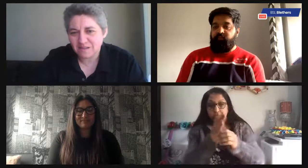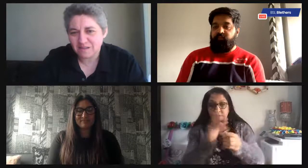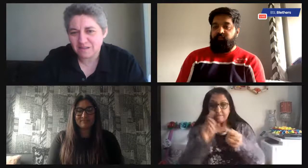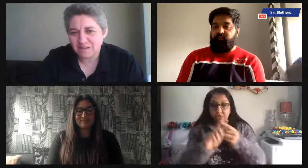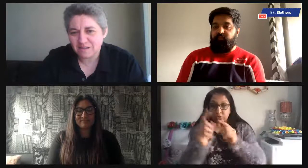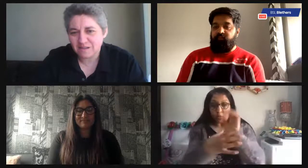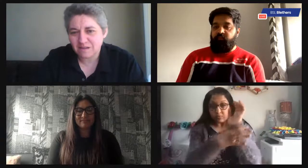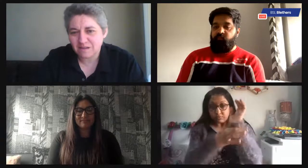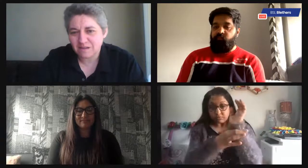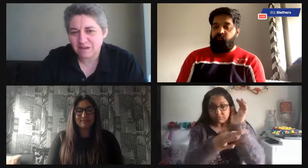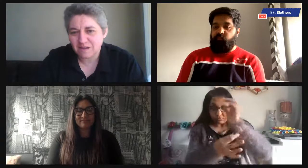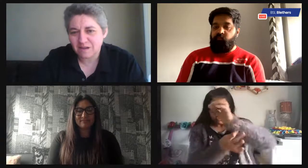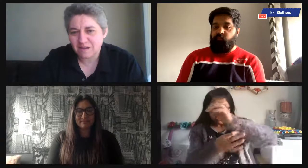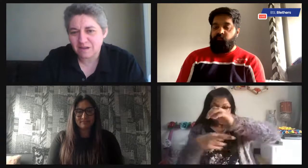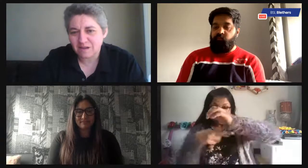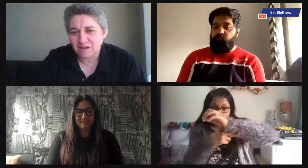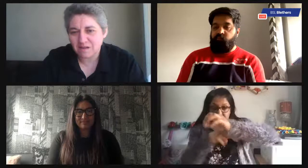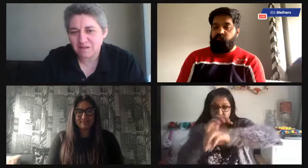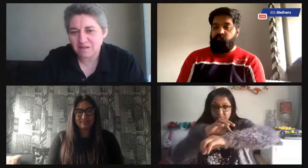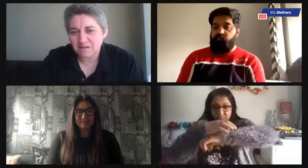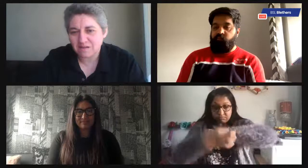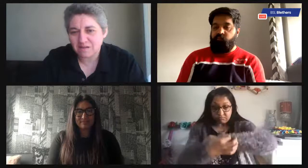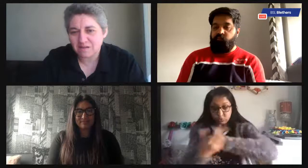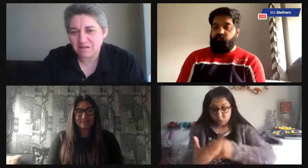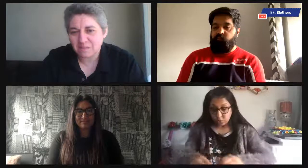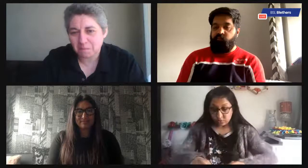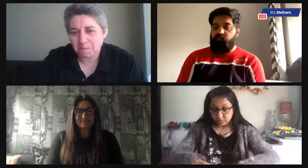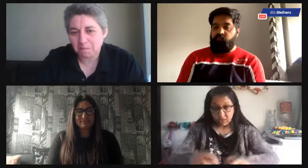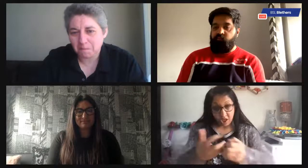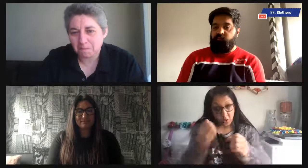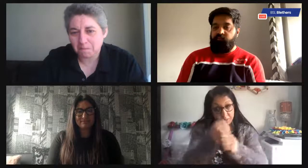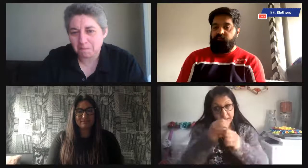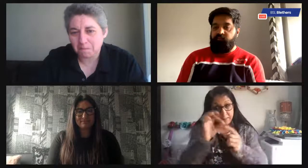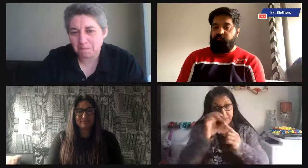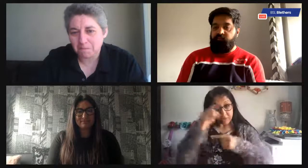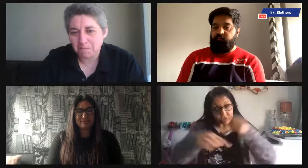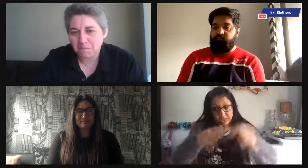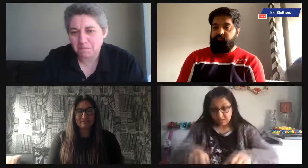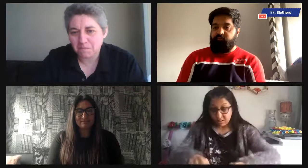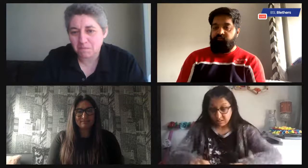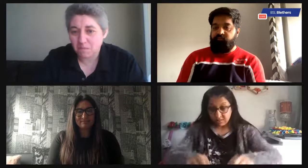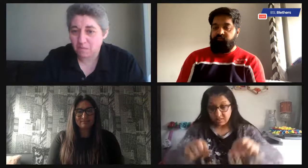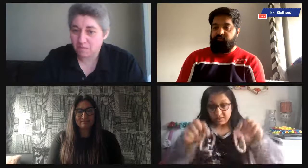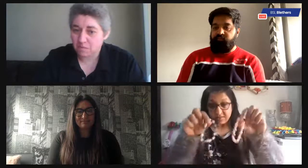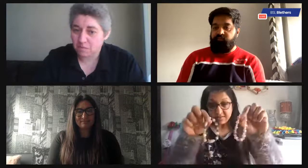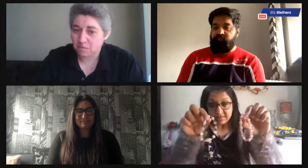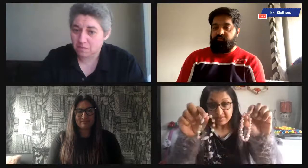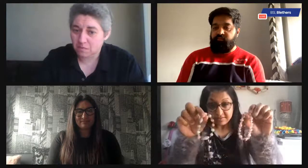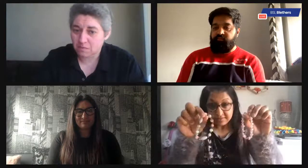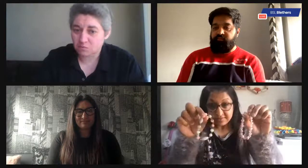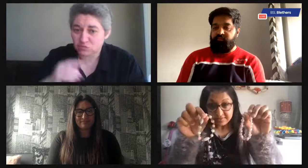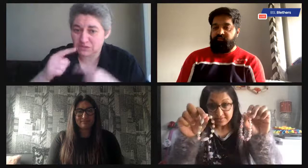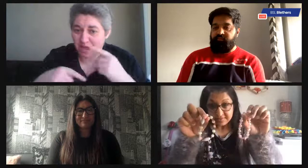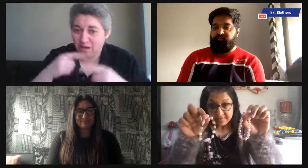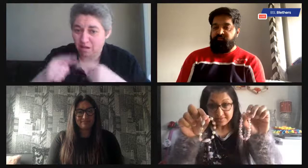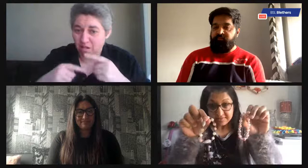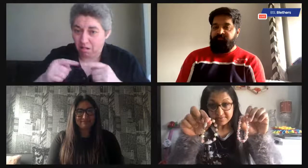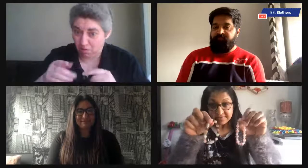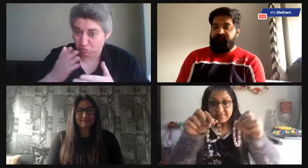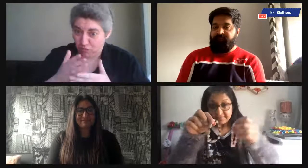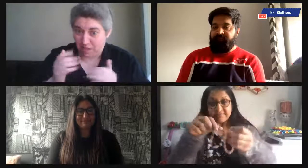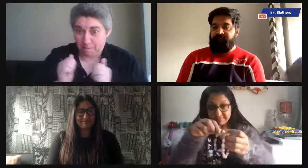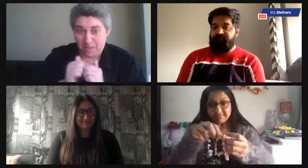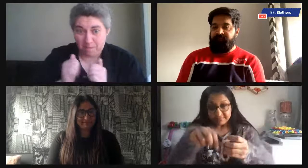you can put them on your bracelet, cut the threads. You can also, and these